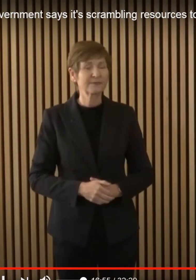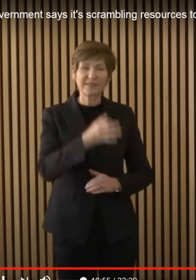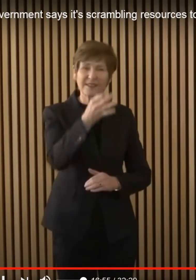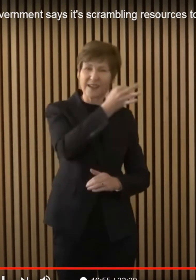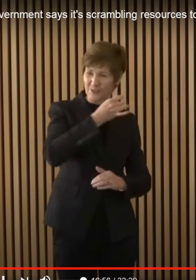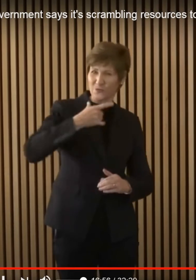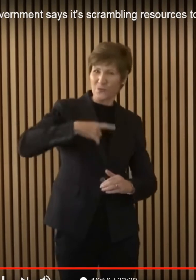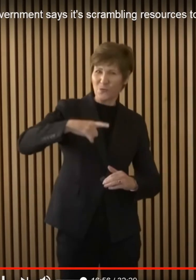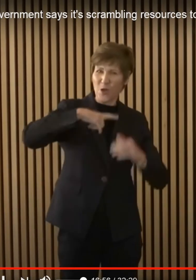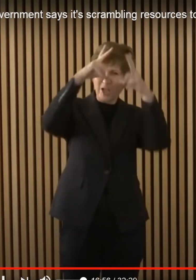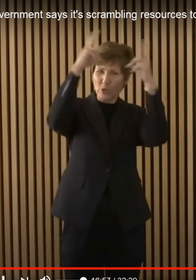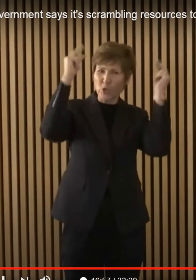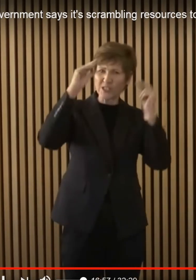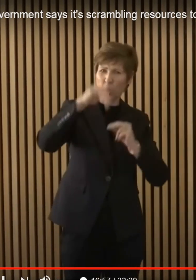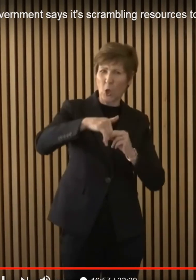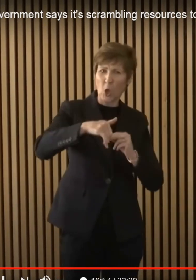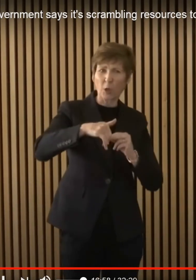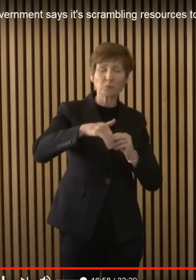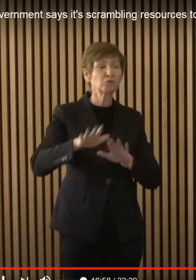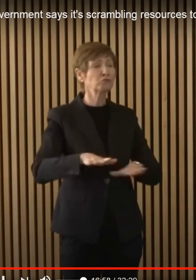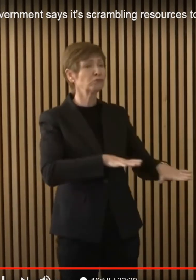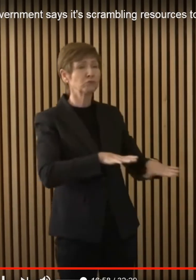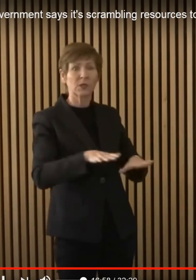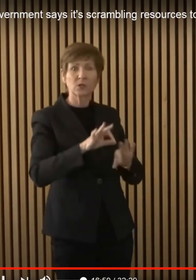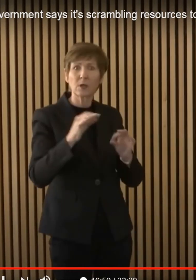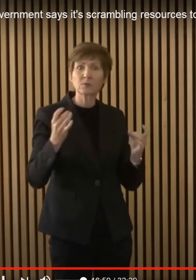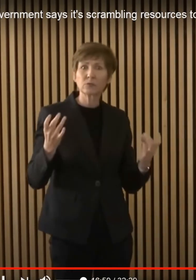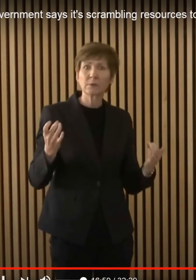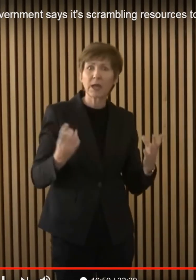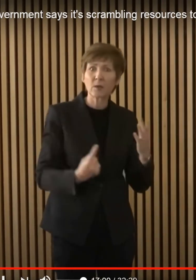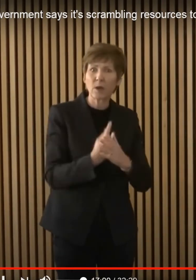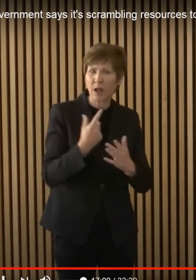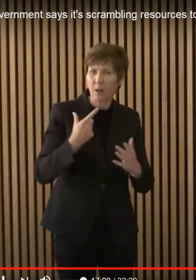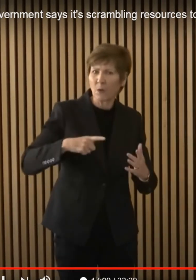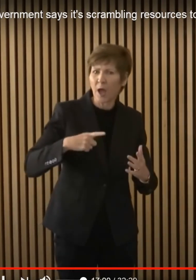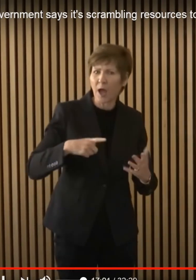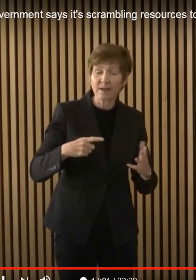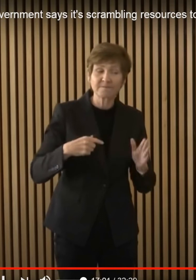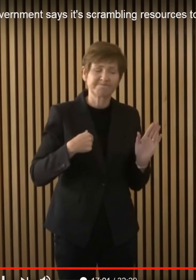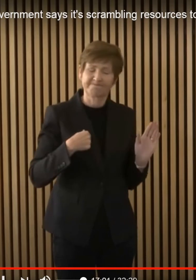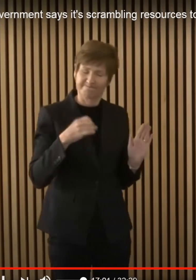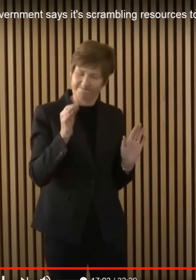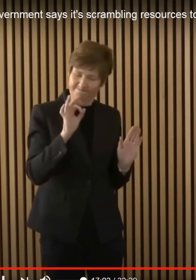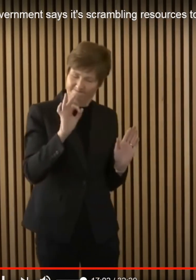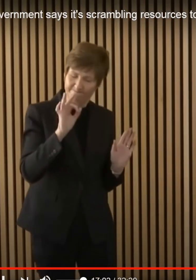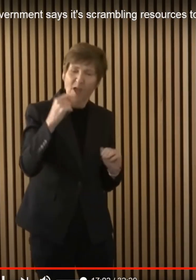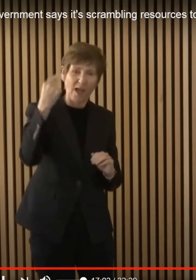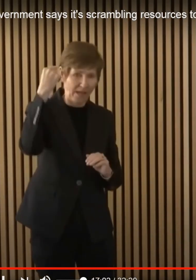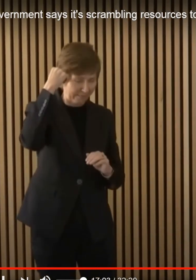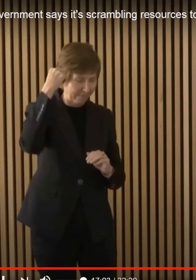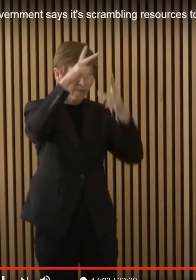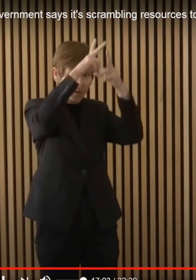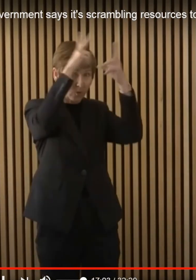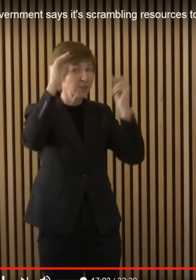this? So I think aged care around the country has been immensely prepared. We have had, prior to the